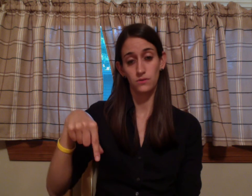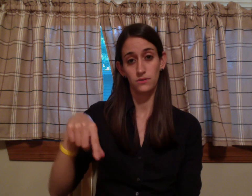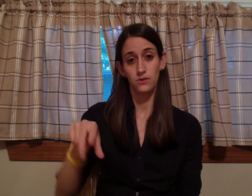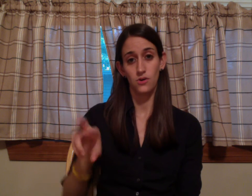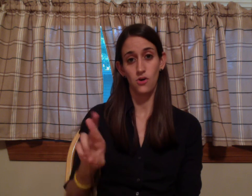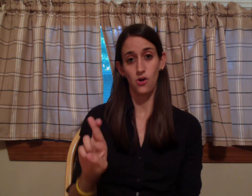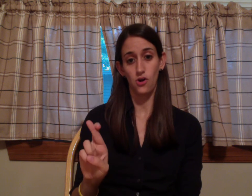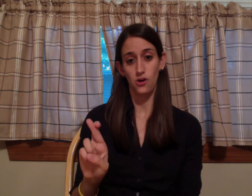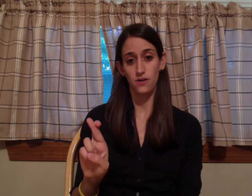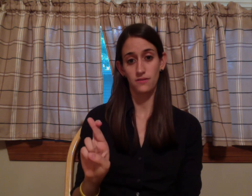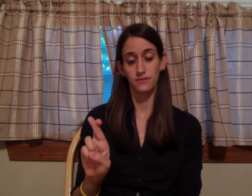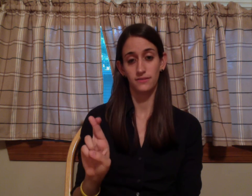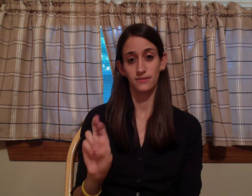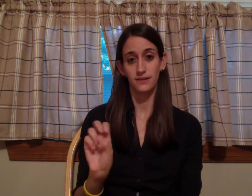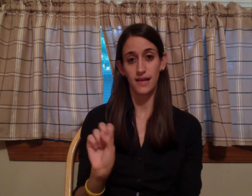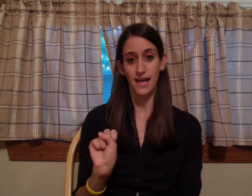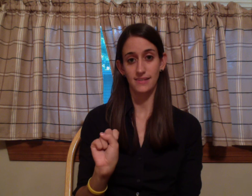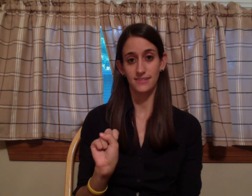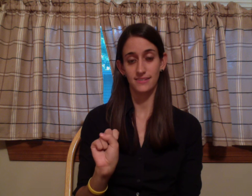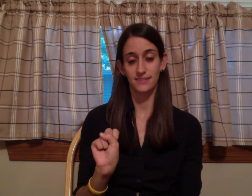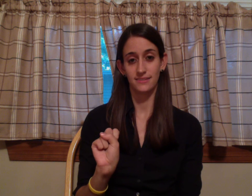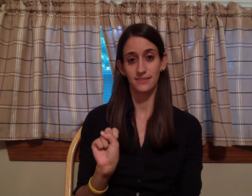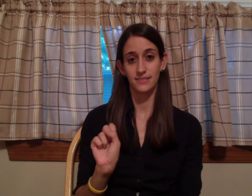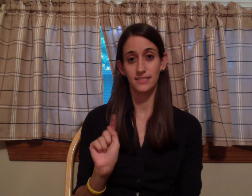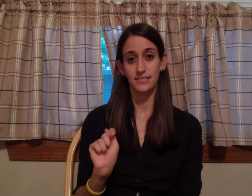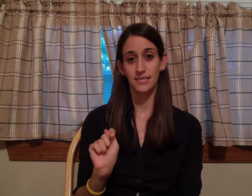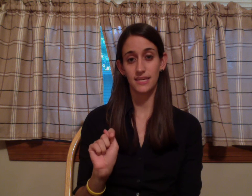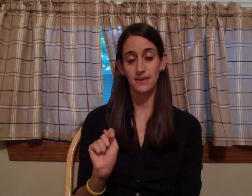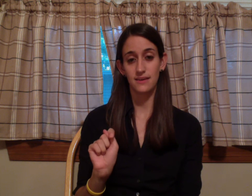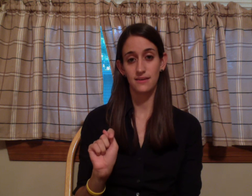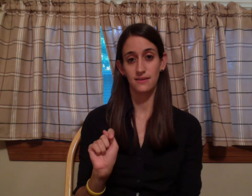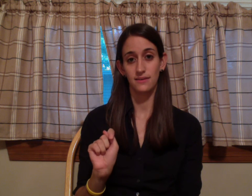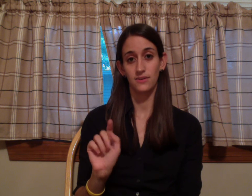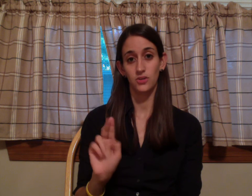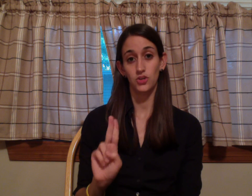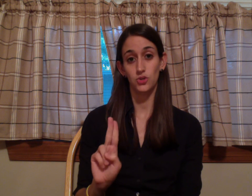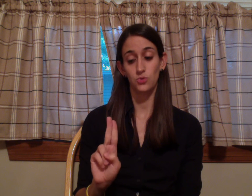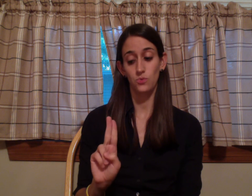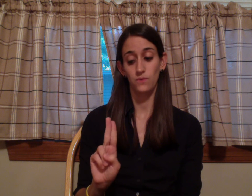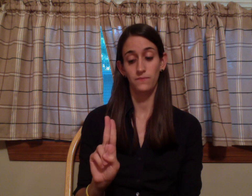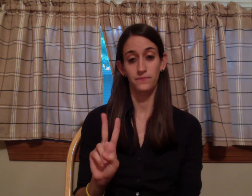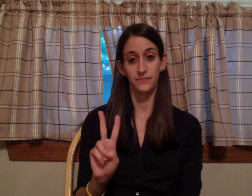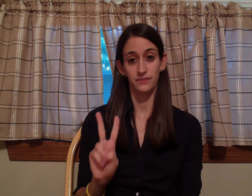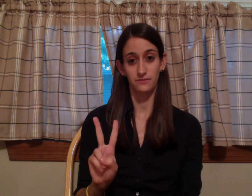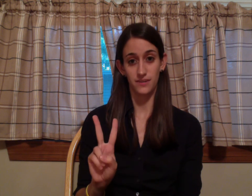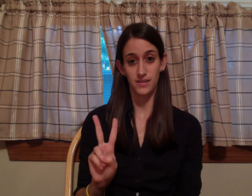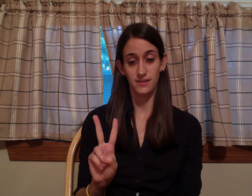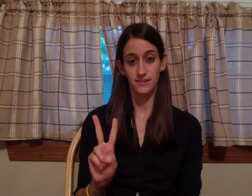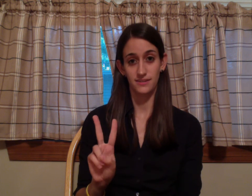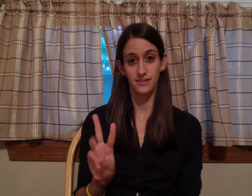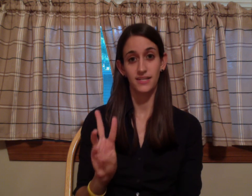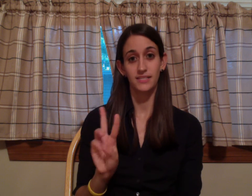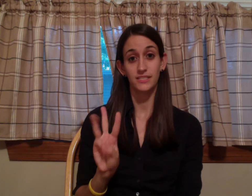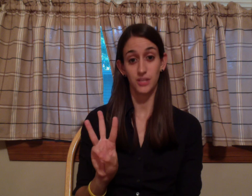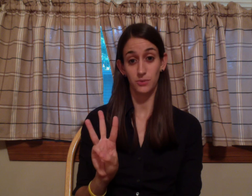R, S, T, U, V, W,